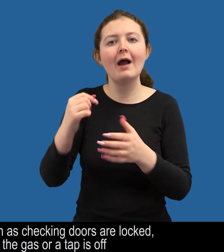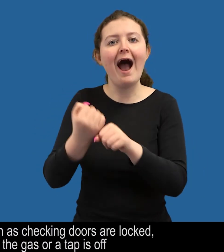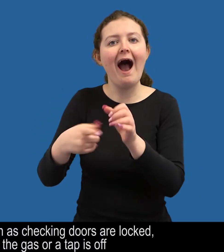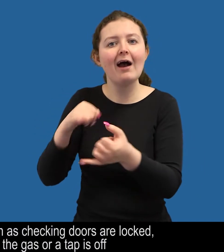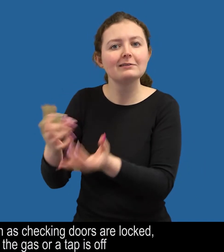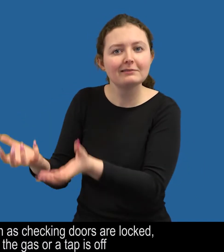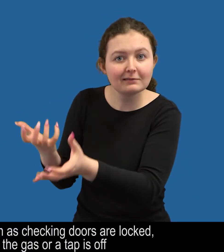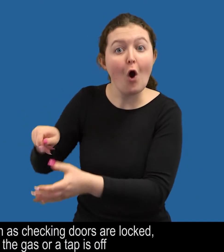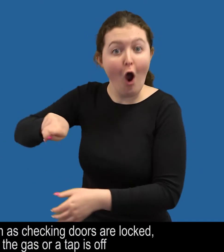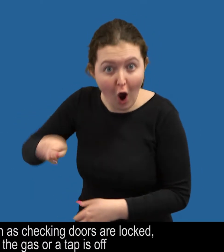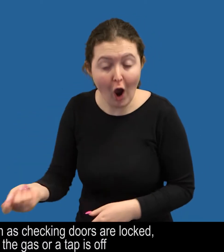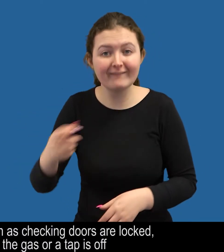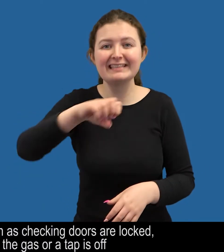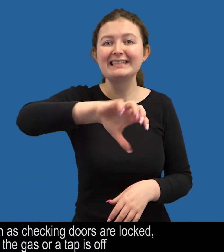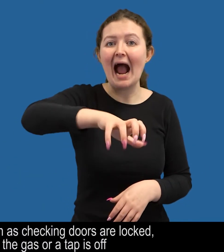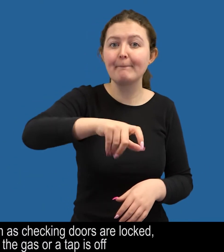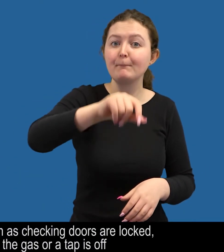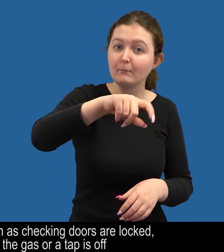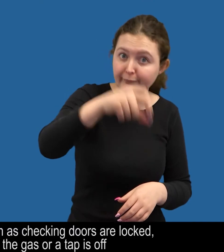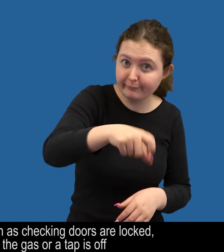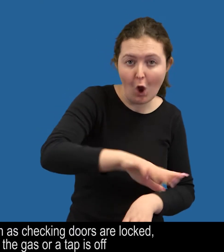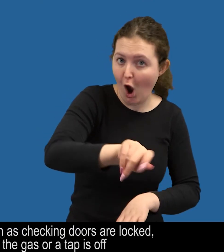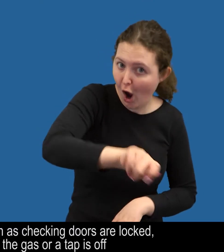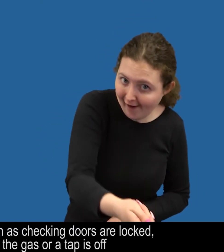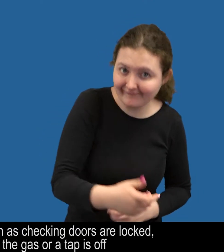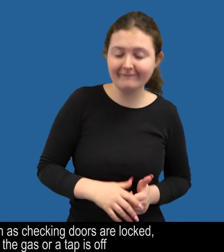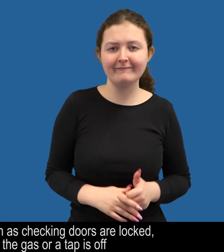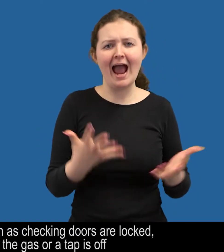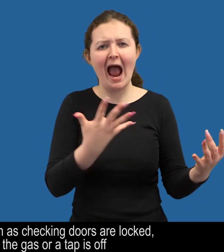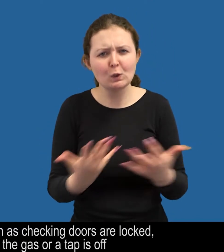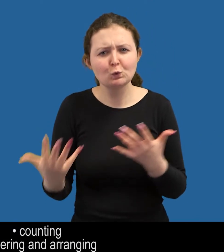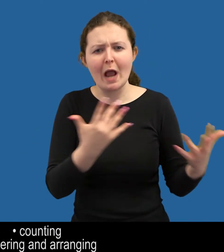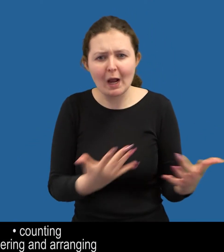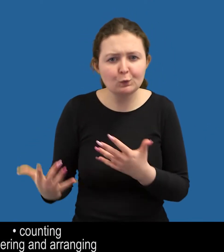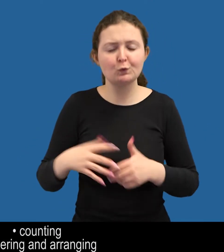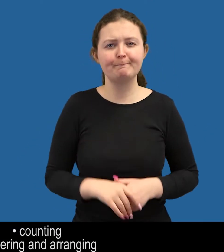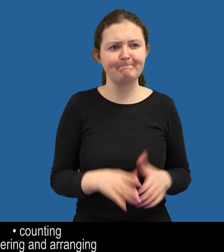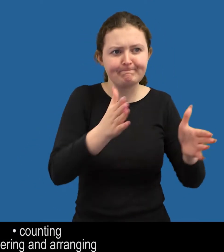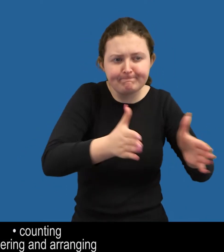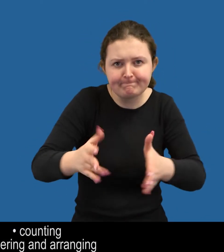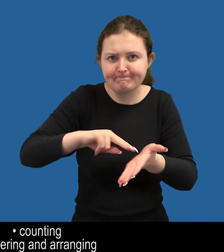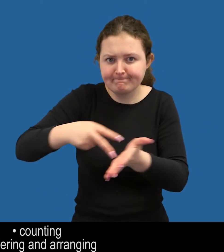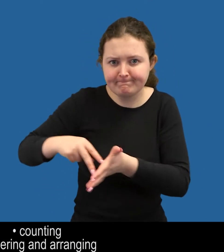checking, such as checking doors are locked or that the gas or tap is off, counting, ordering and